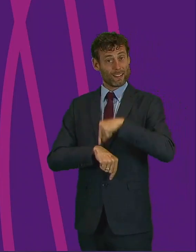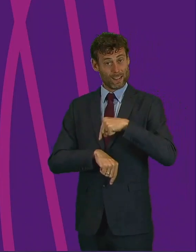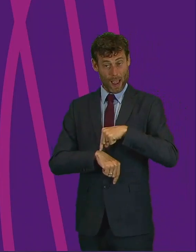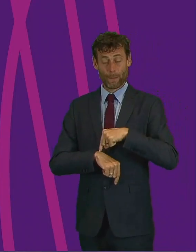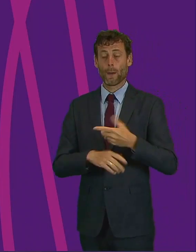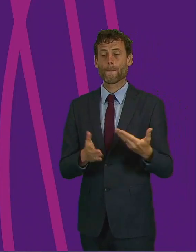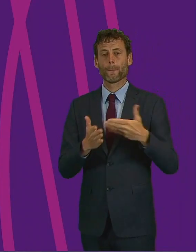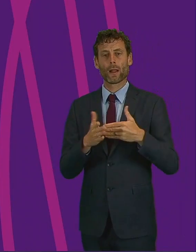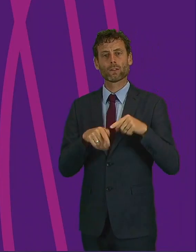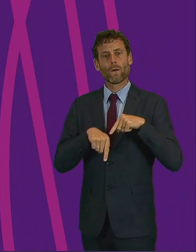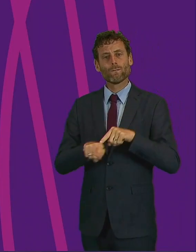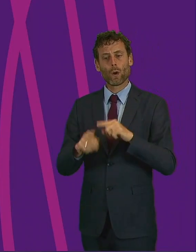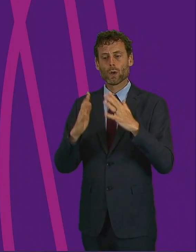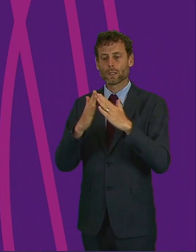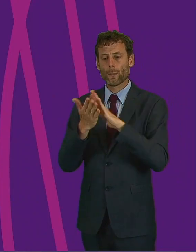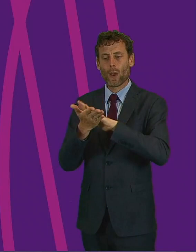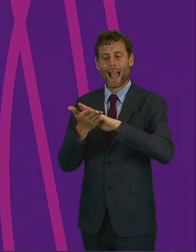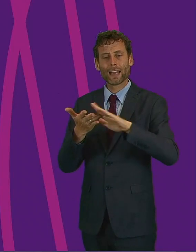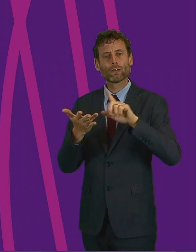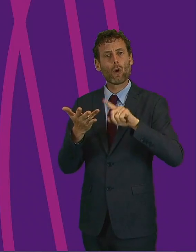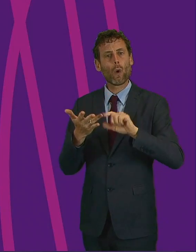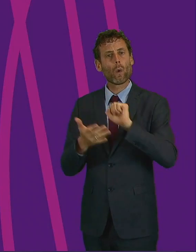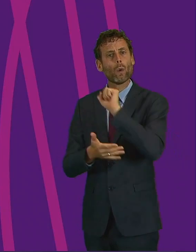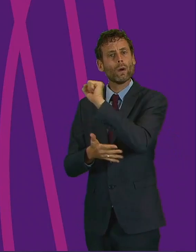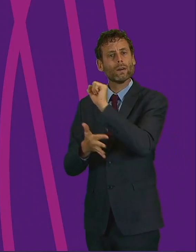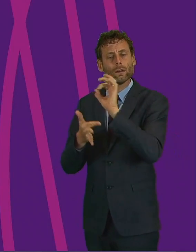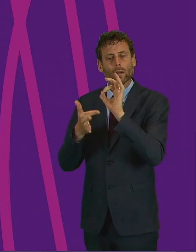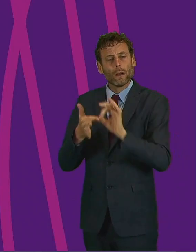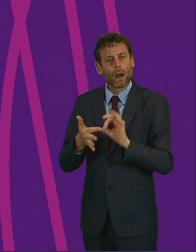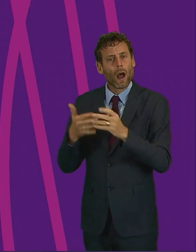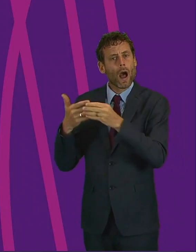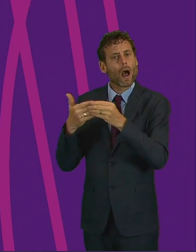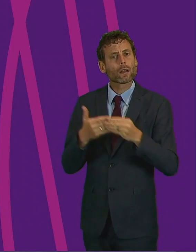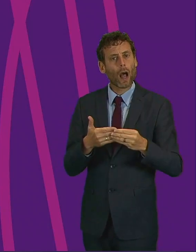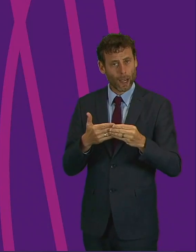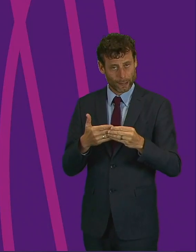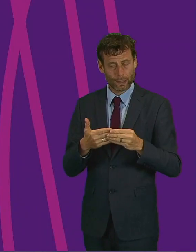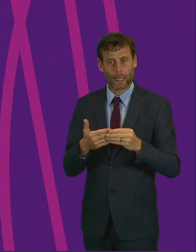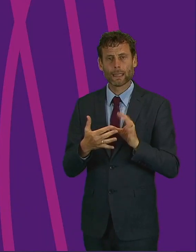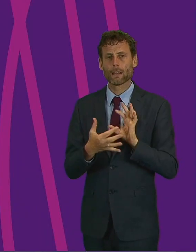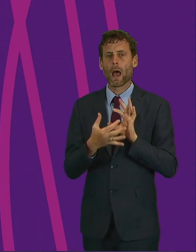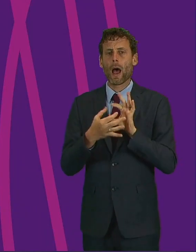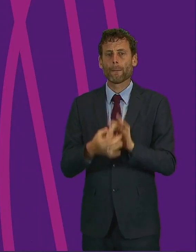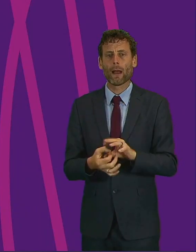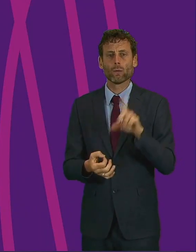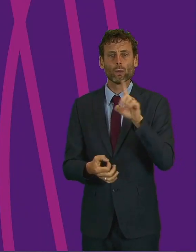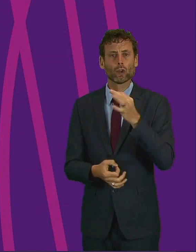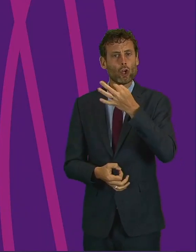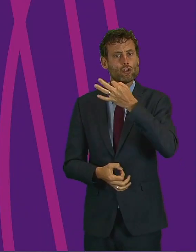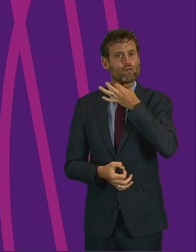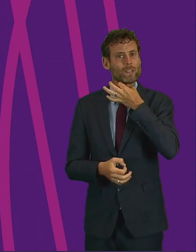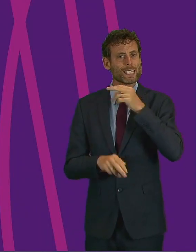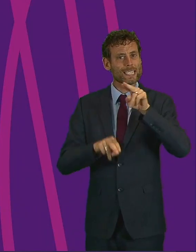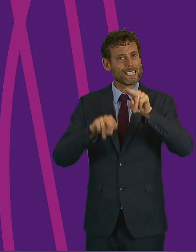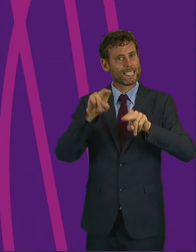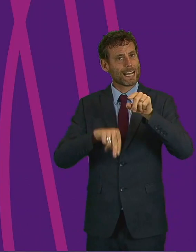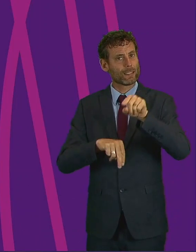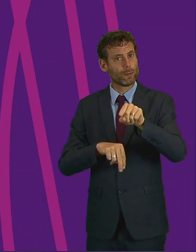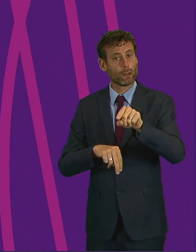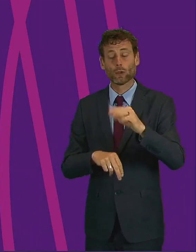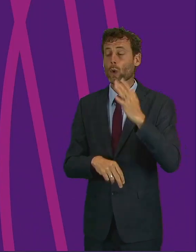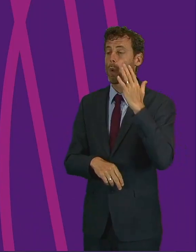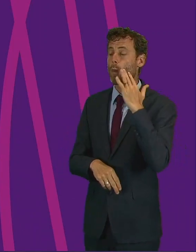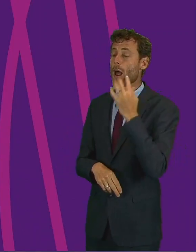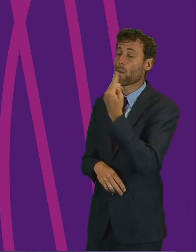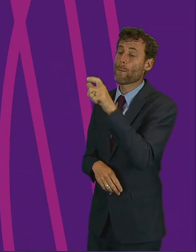WHO then issued later in March, was about risk assessment of residents being discharged from hospital